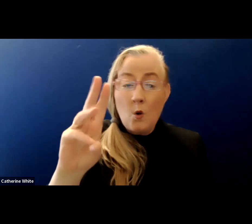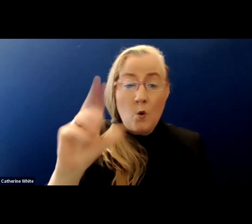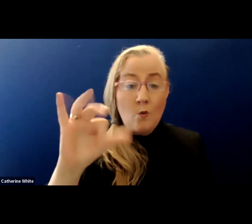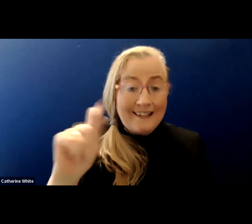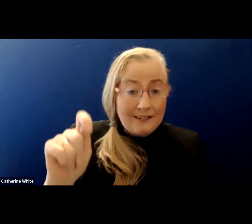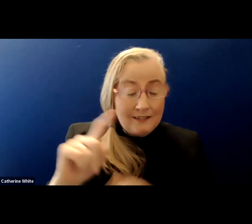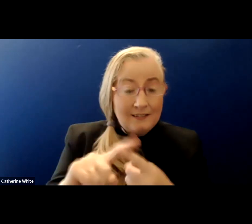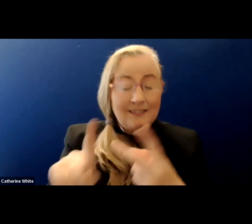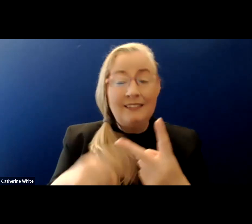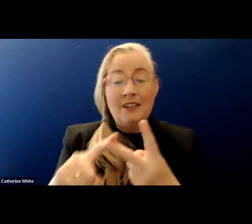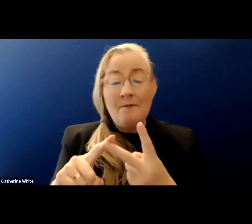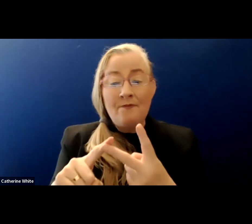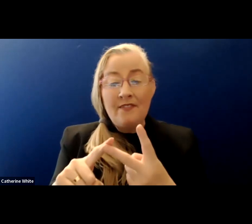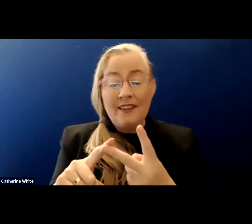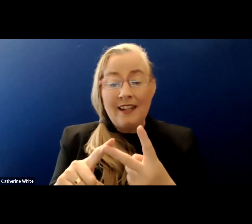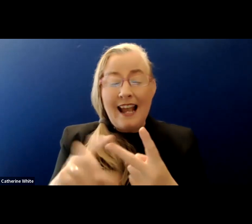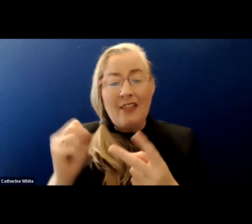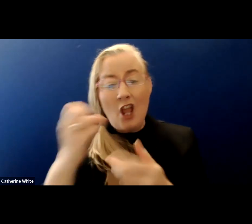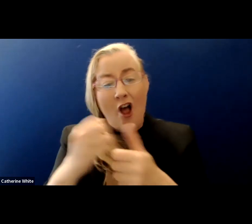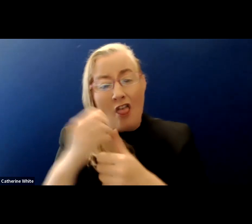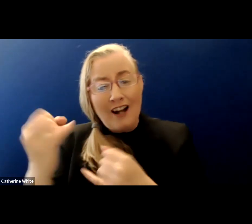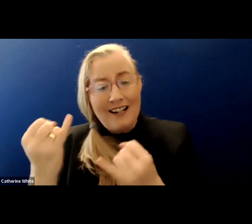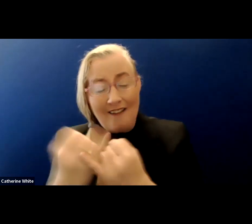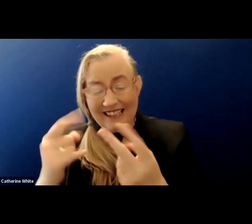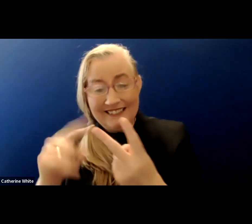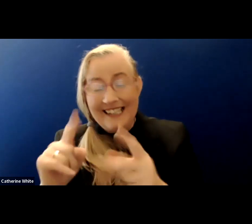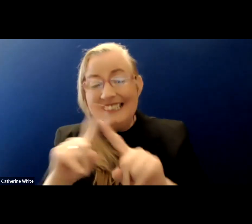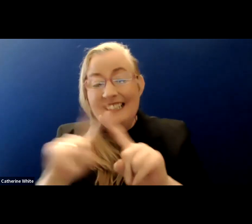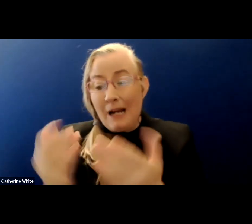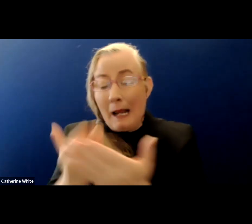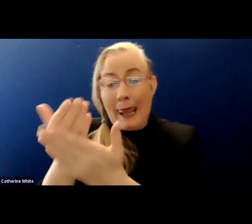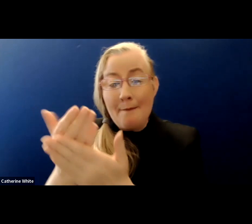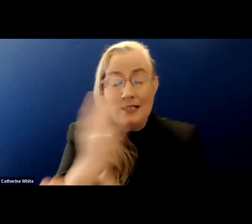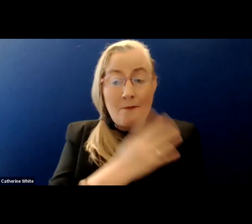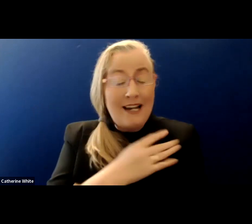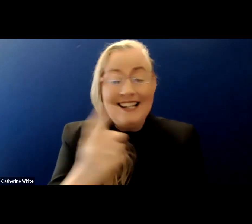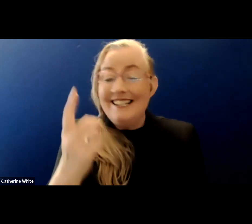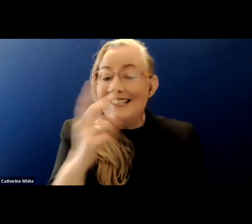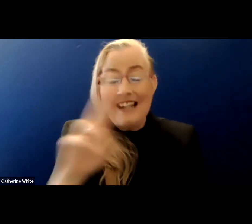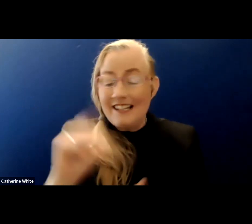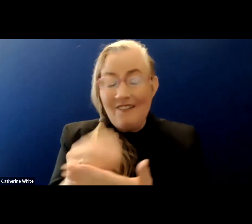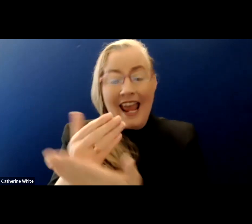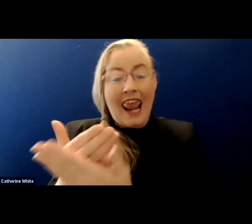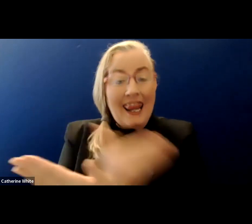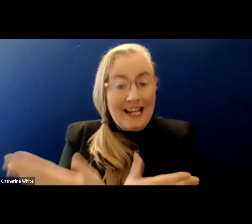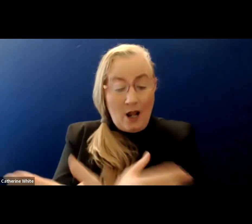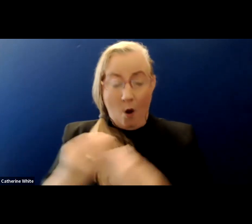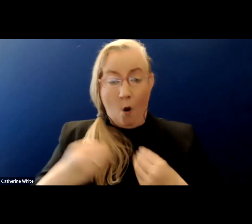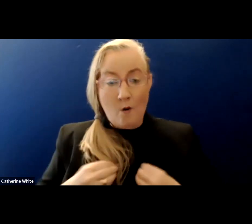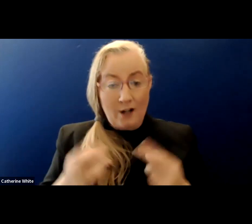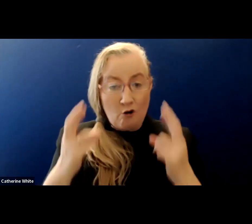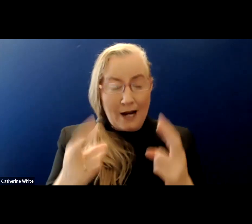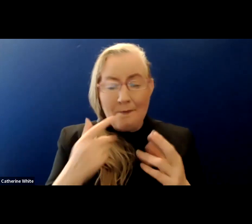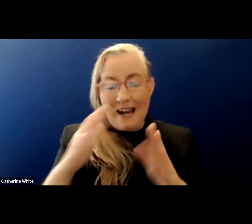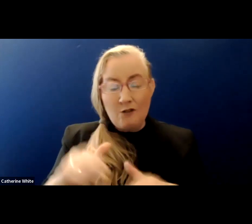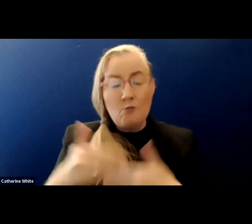the Eritrea-Ethiopia conflict in those different claims commissions, they didn't have legal standing in their own right, but they had to present